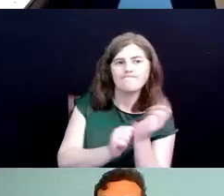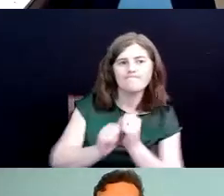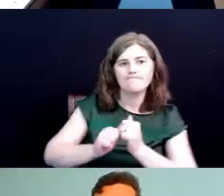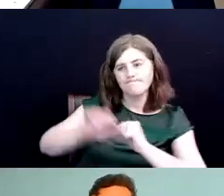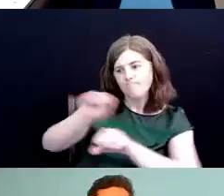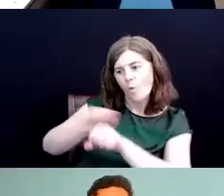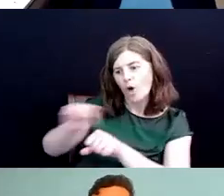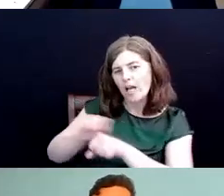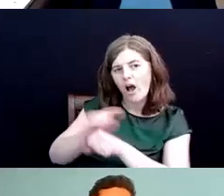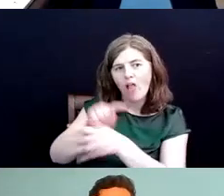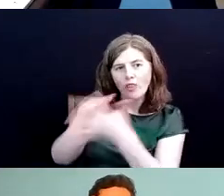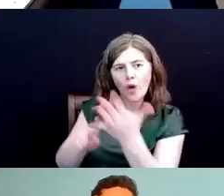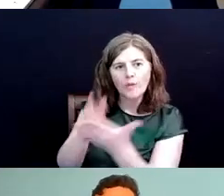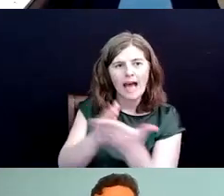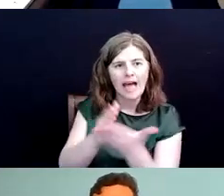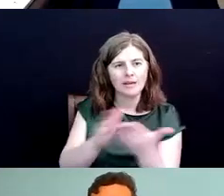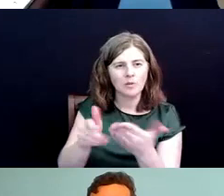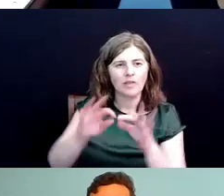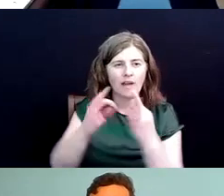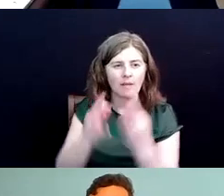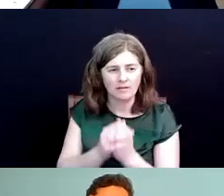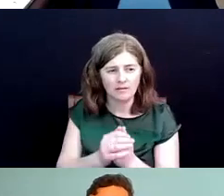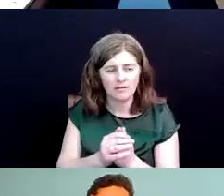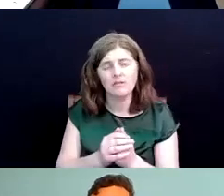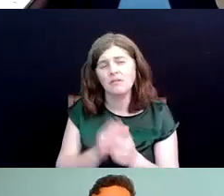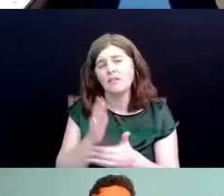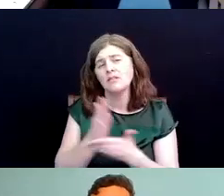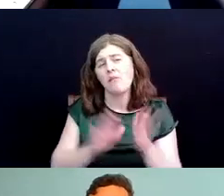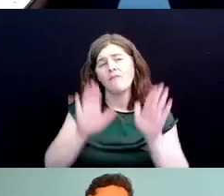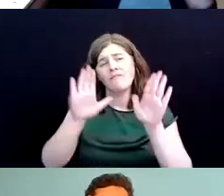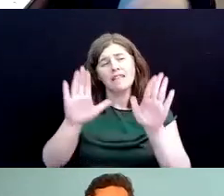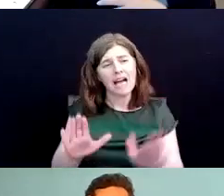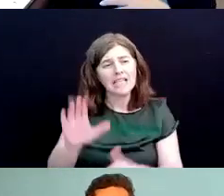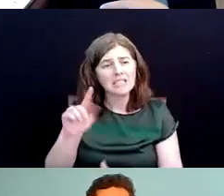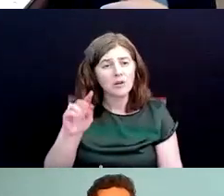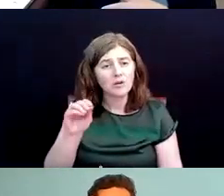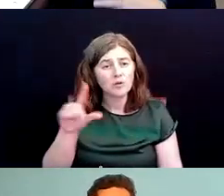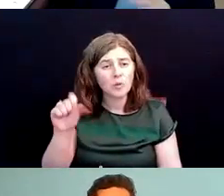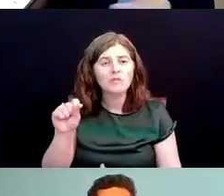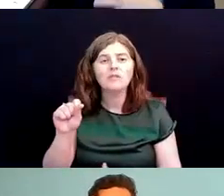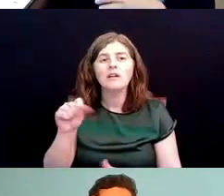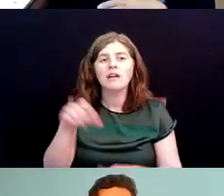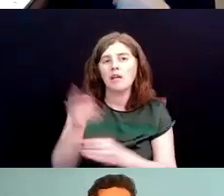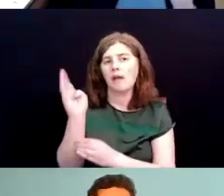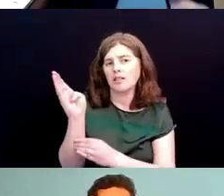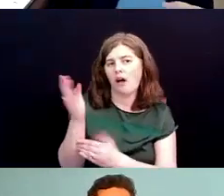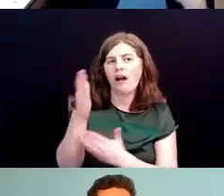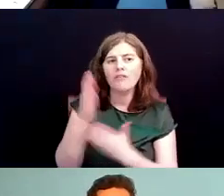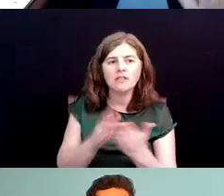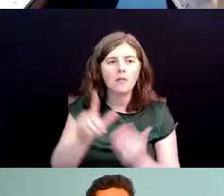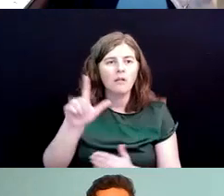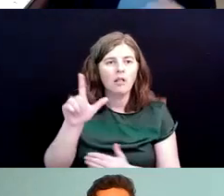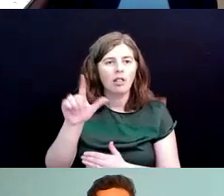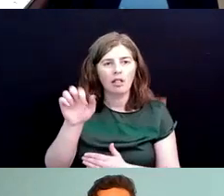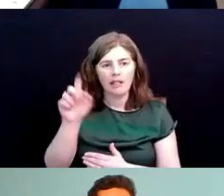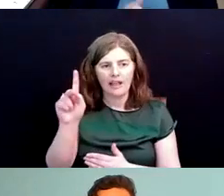on these aspects with families. There are fantastic tools. And so there are links in my talk here in a couple of slides, but these are just the